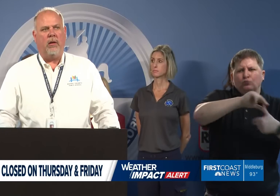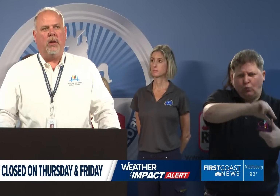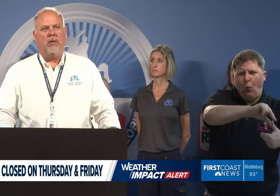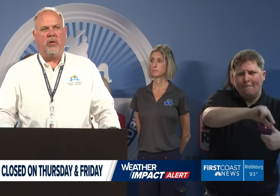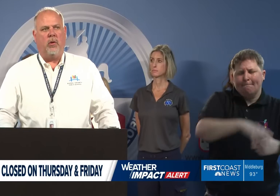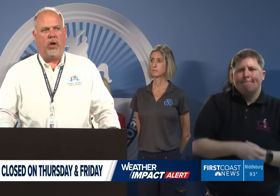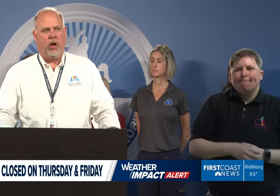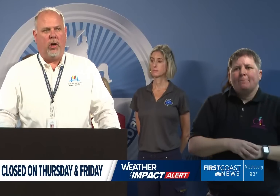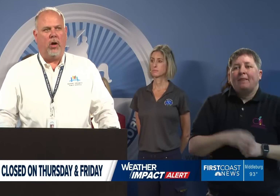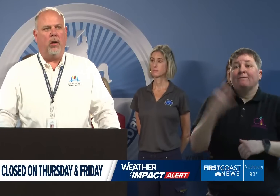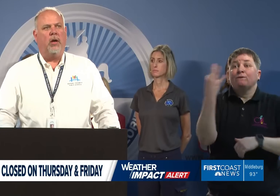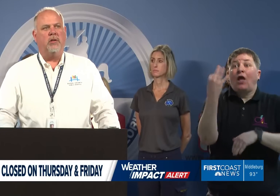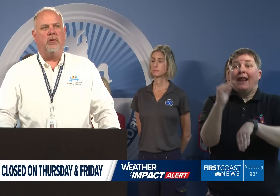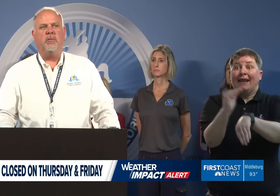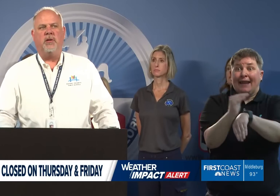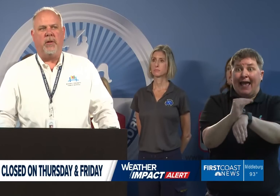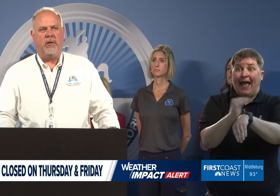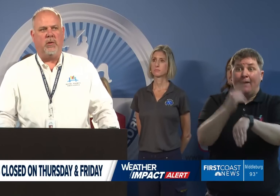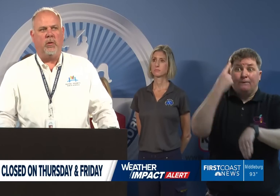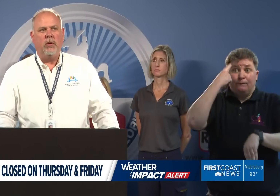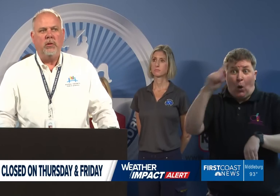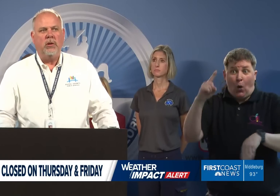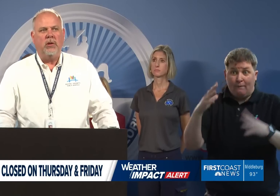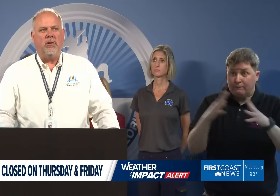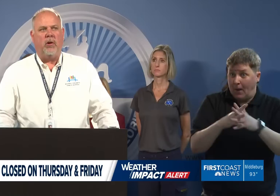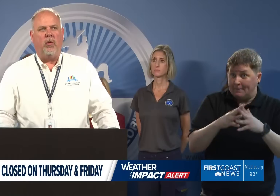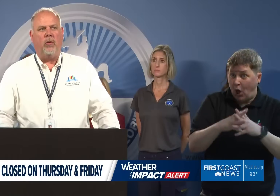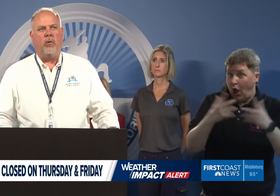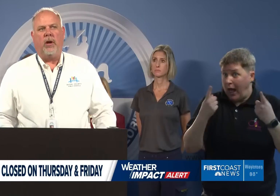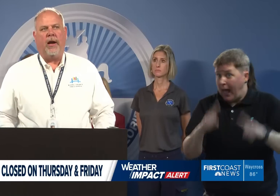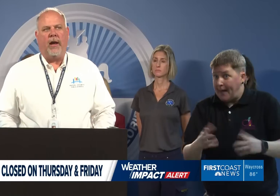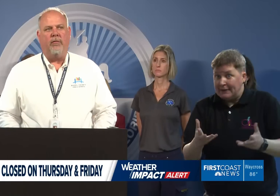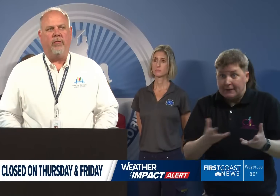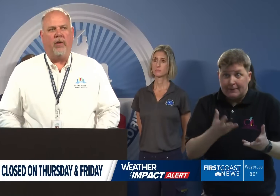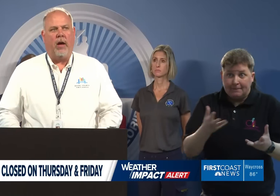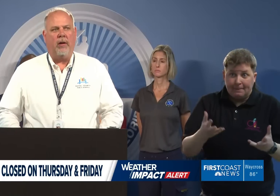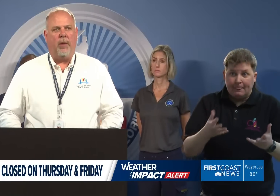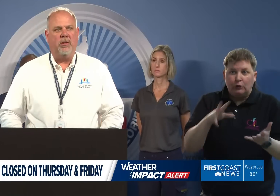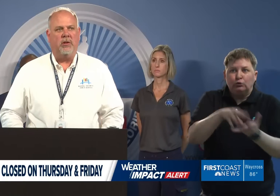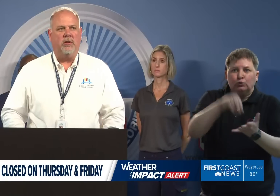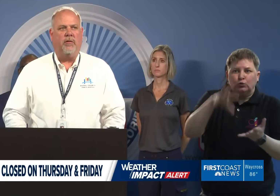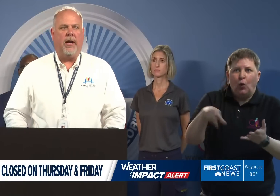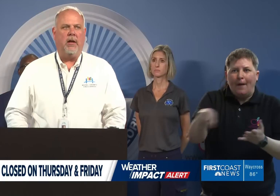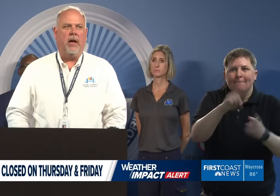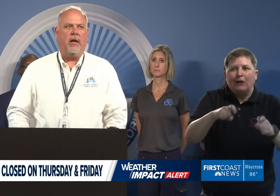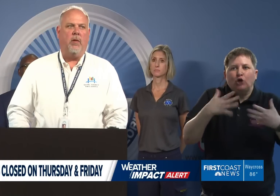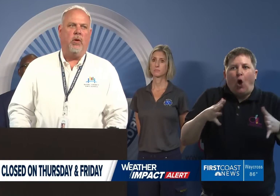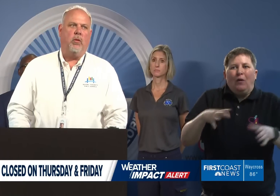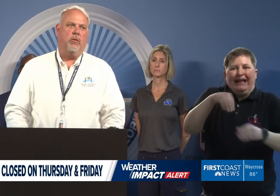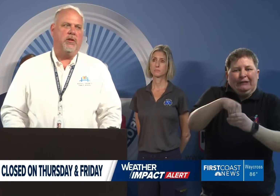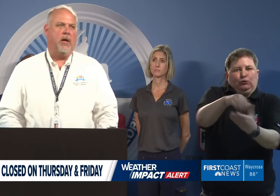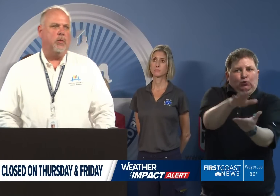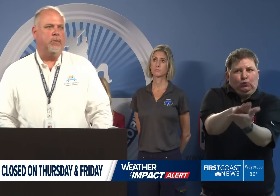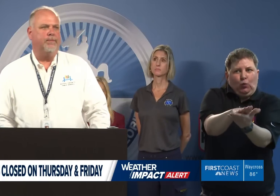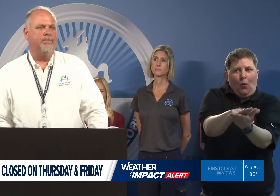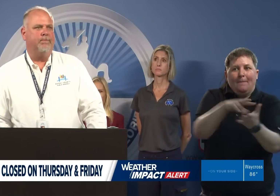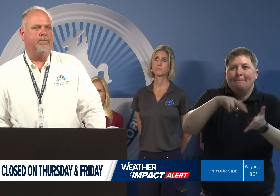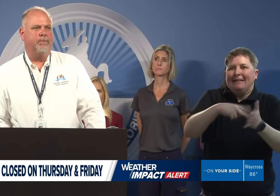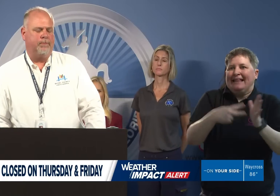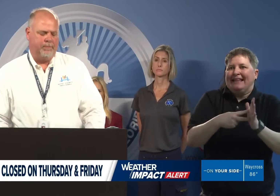athletic event to occur, students must be in school, so we will not have competitions Friday night, and we will